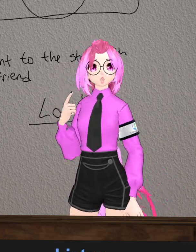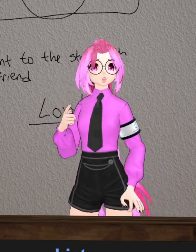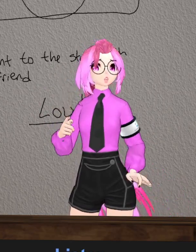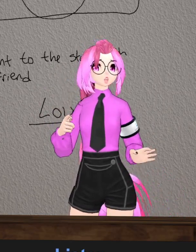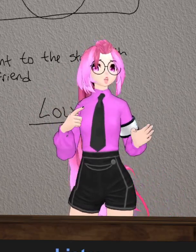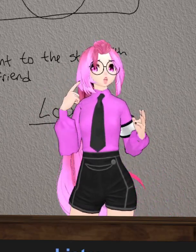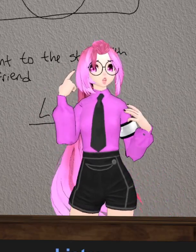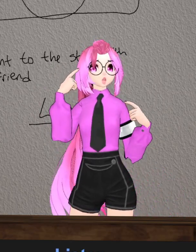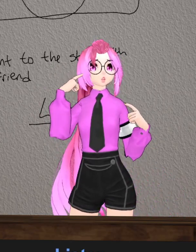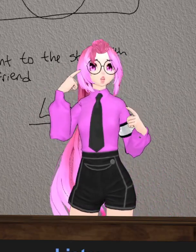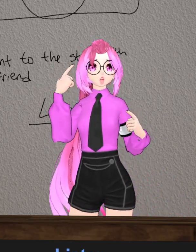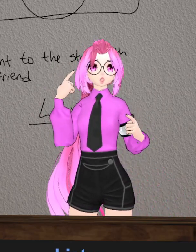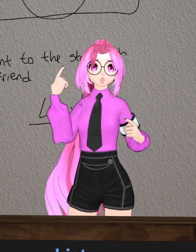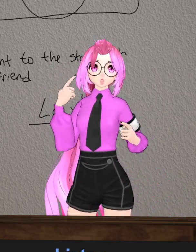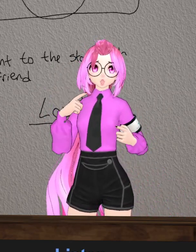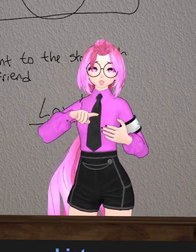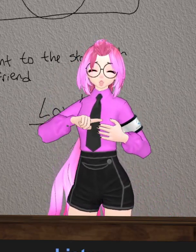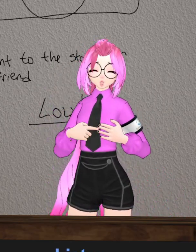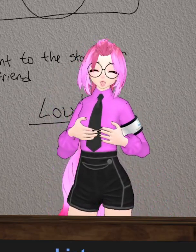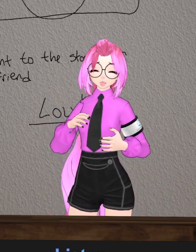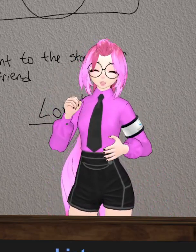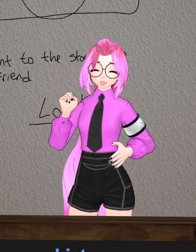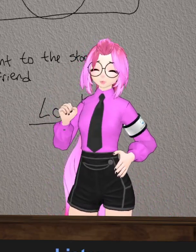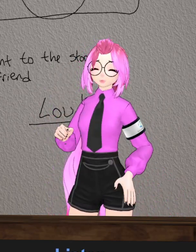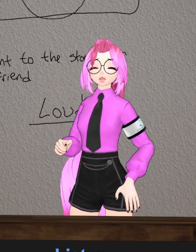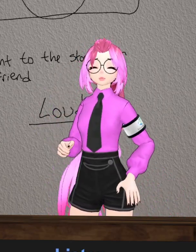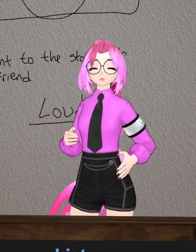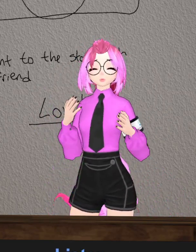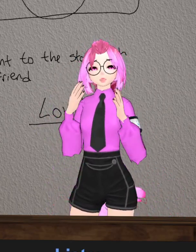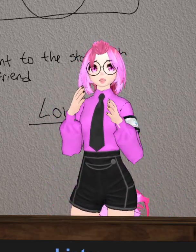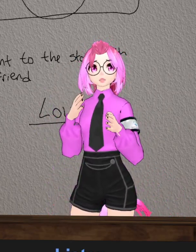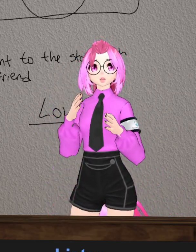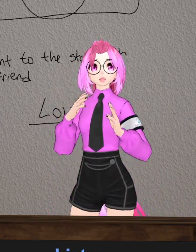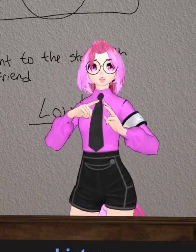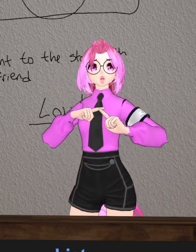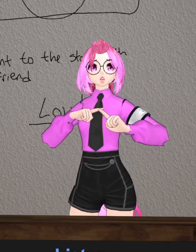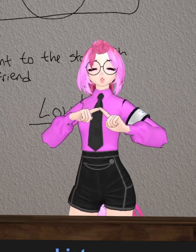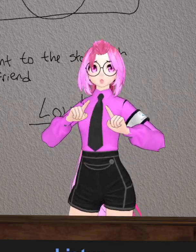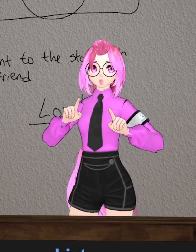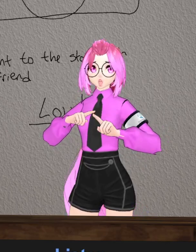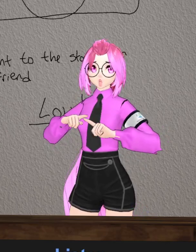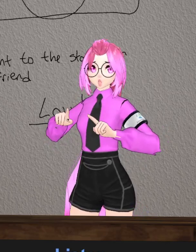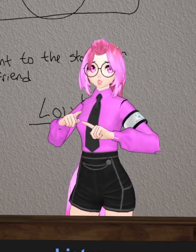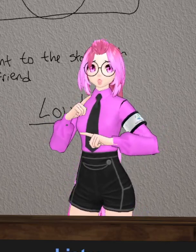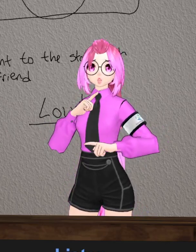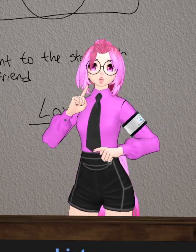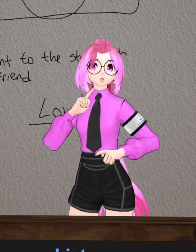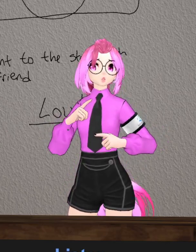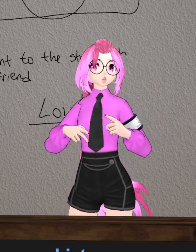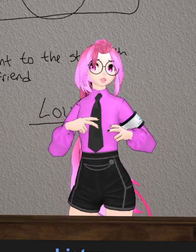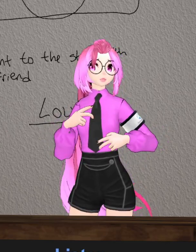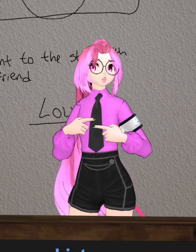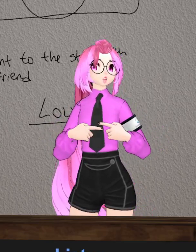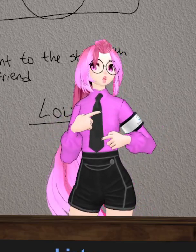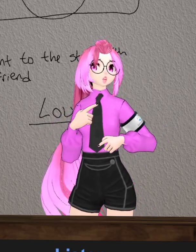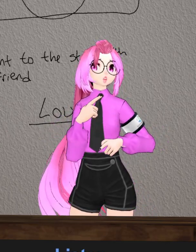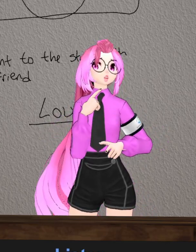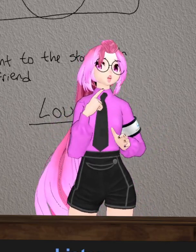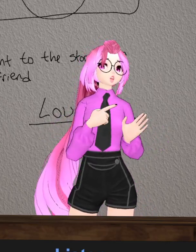it, and to think about that consciously when you're starting to learn, and to focus on how different deaf people sign. And you might